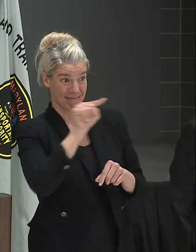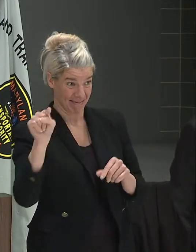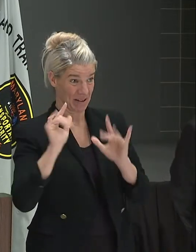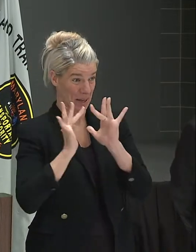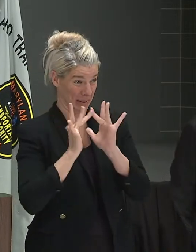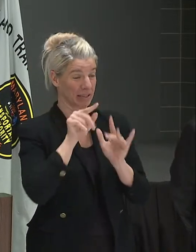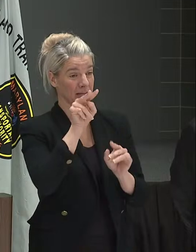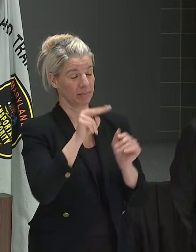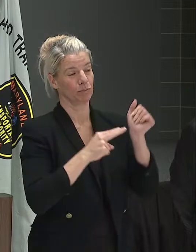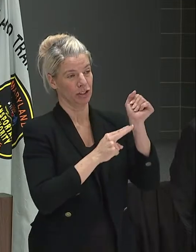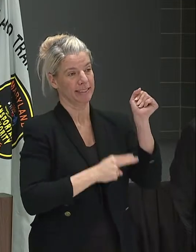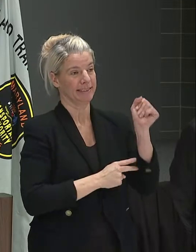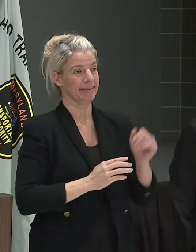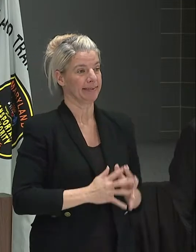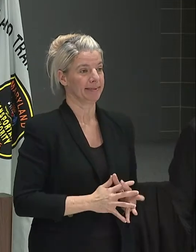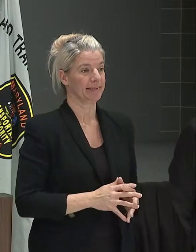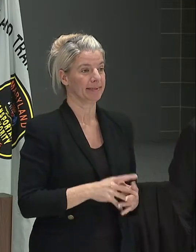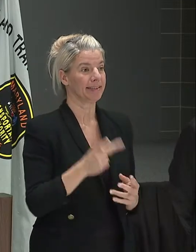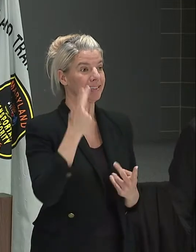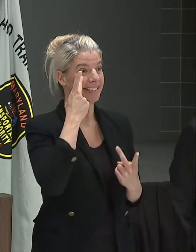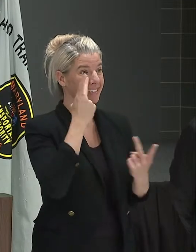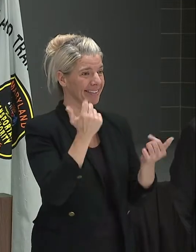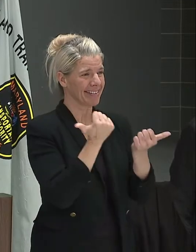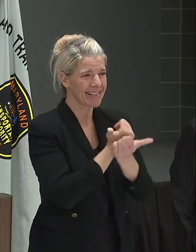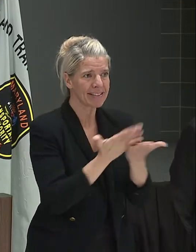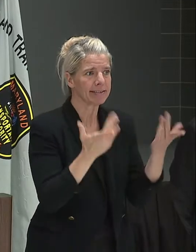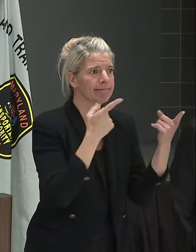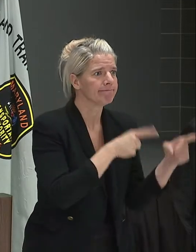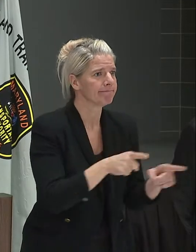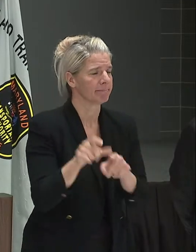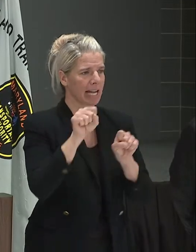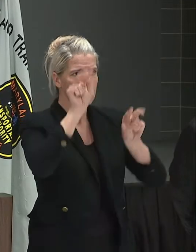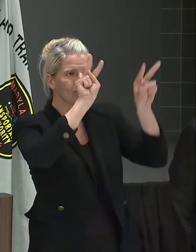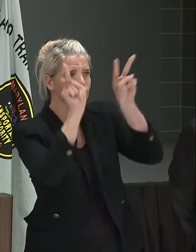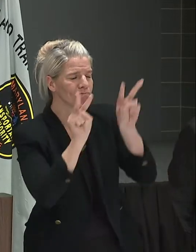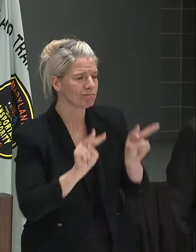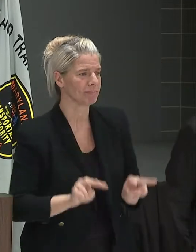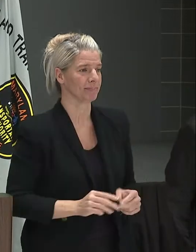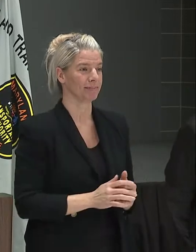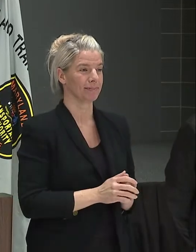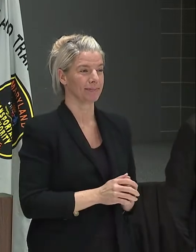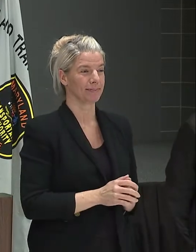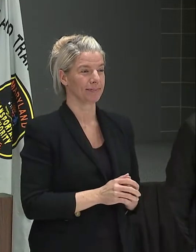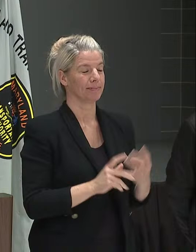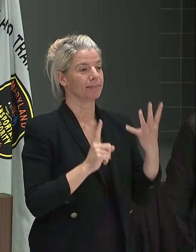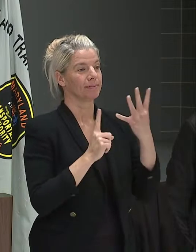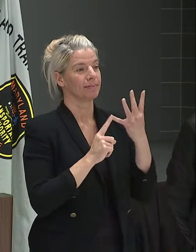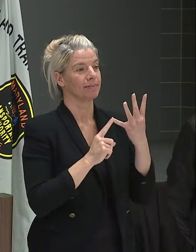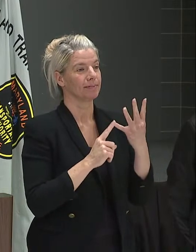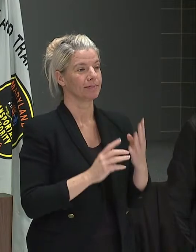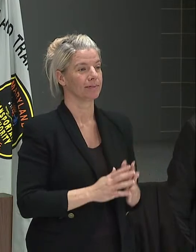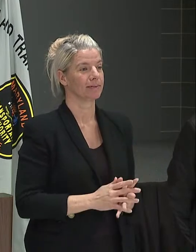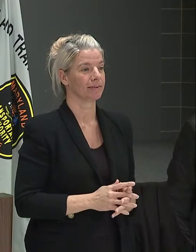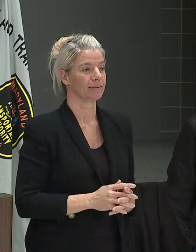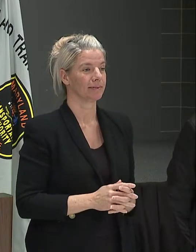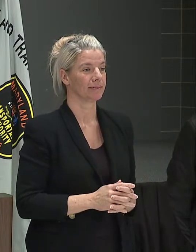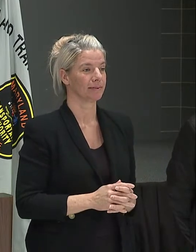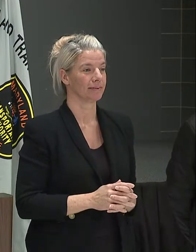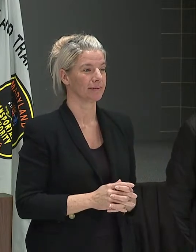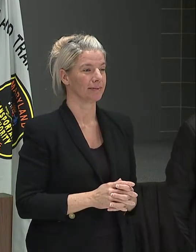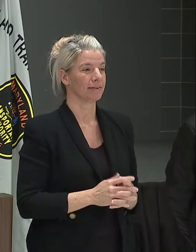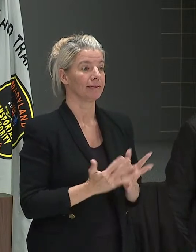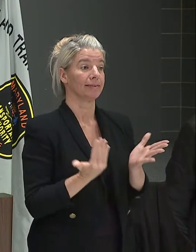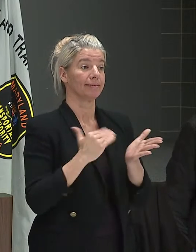response.maryland.gov/bridge so you can stay fully updated. Now, fourth, on rebuilding the Key